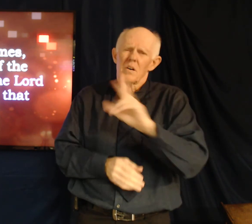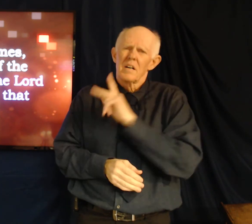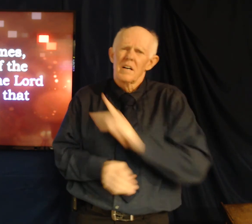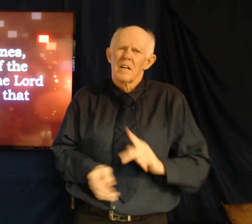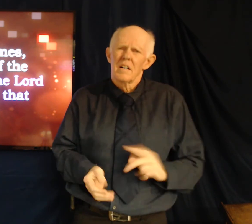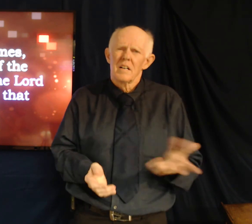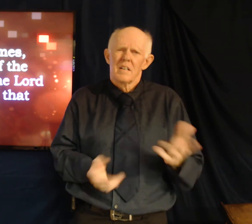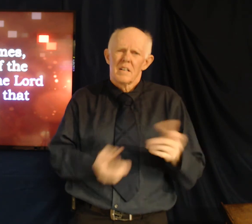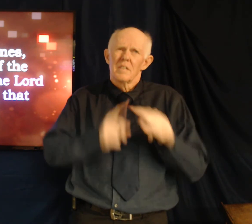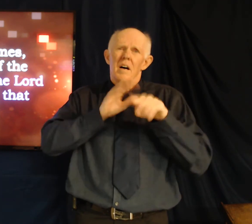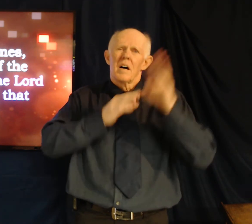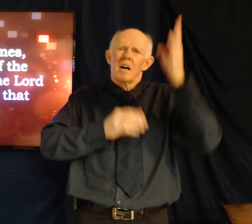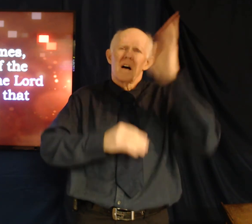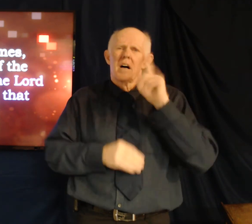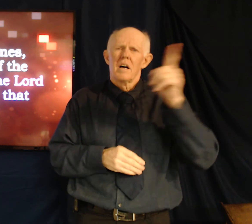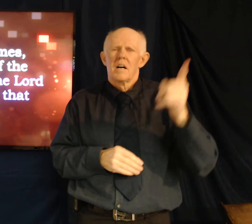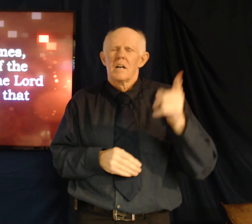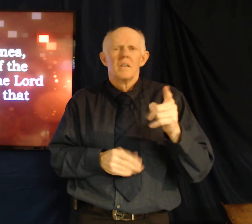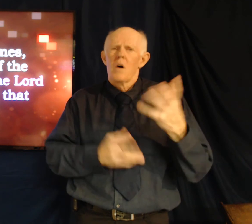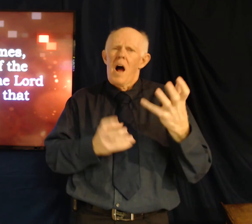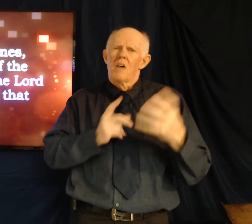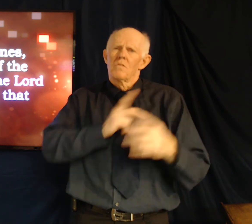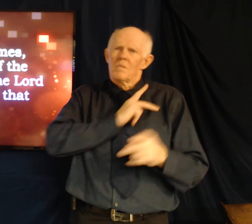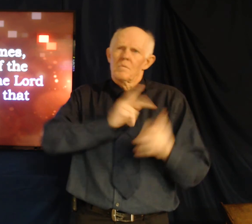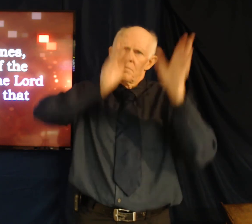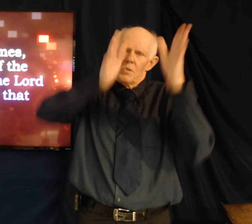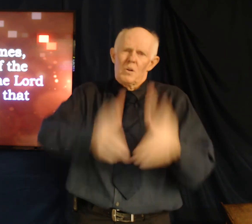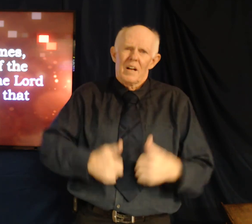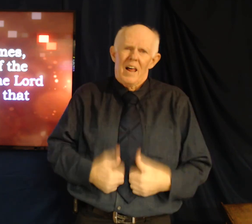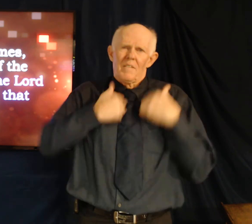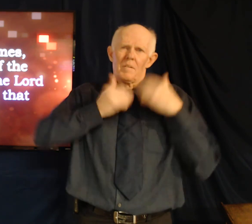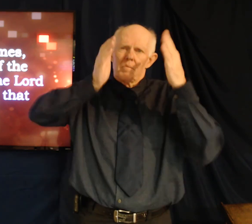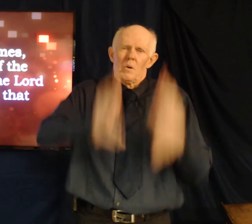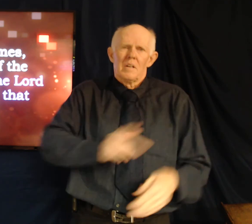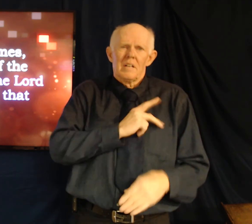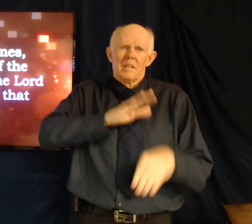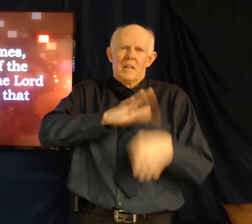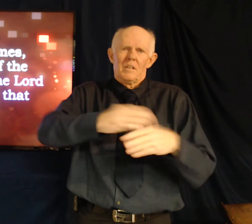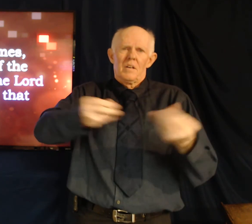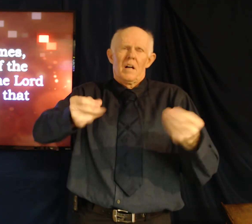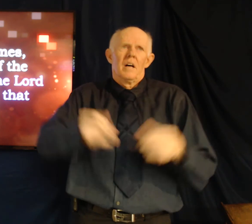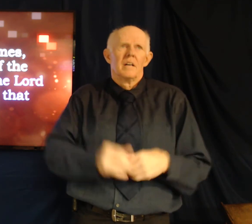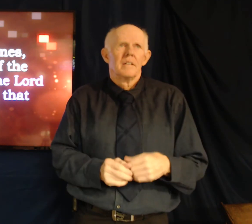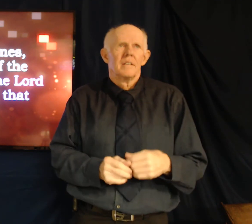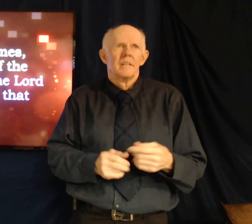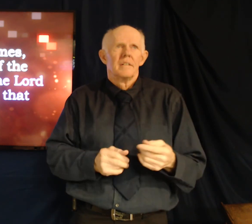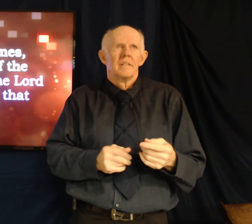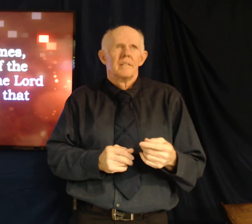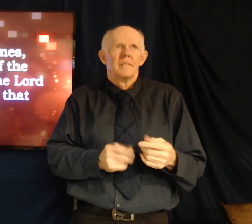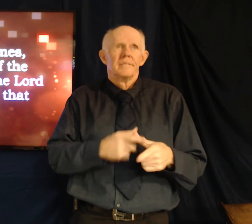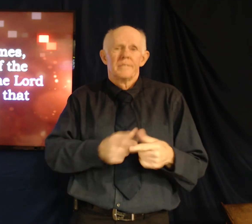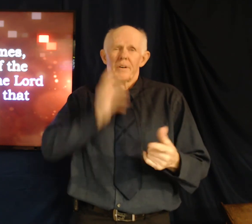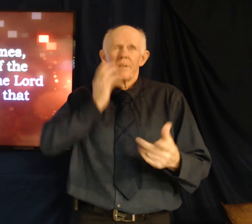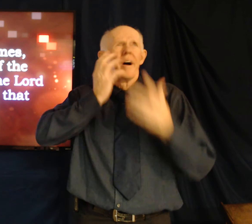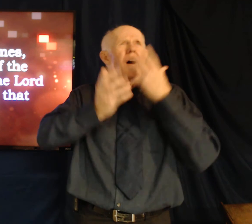God was their king. But they wanted. A king. On their land. The